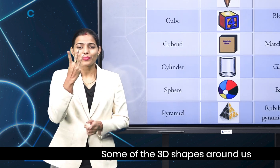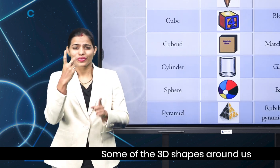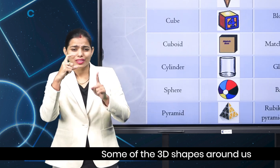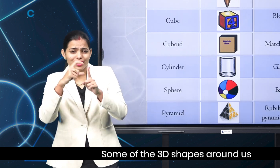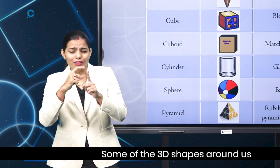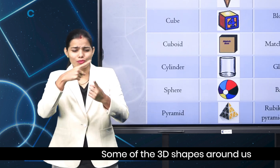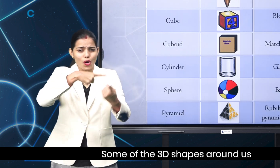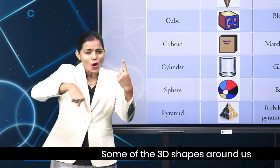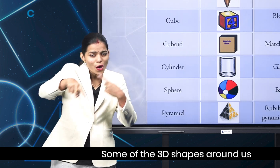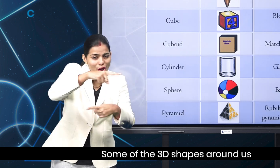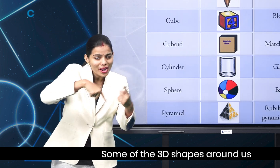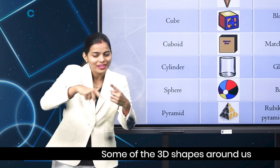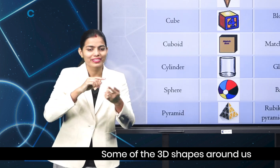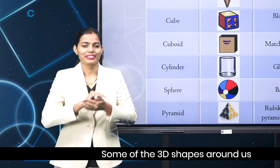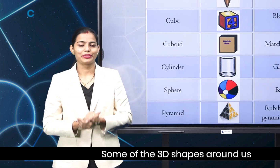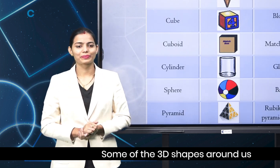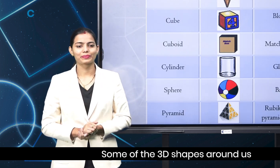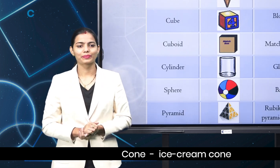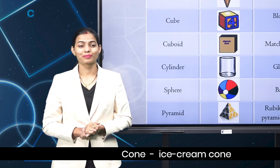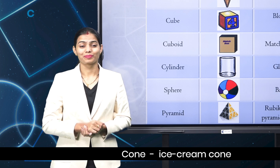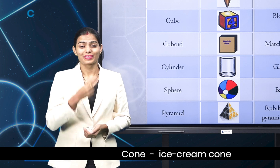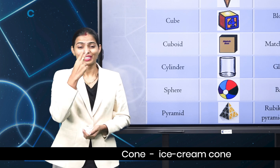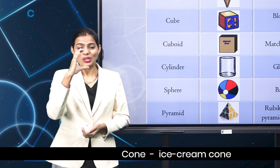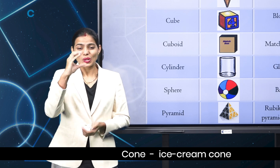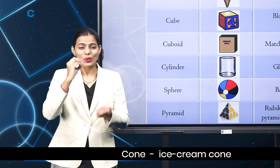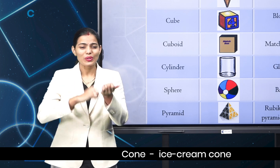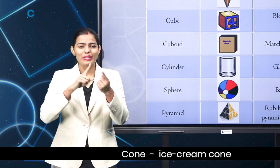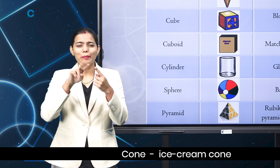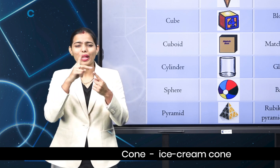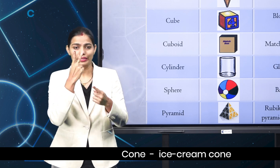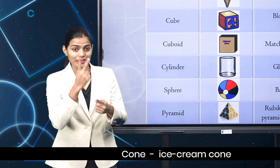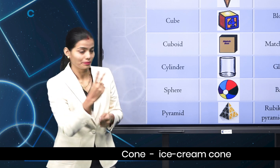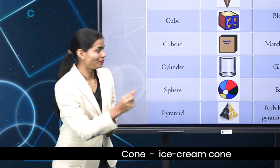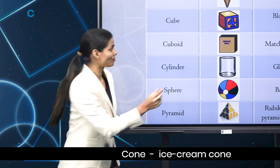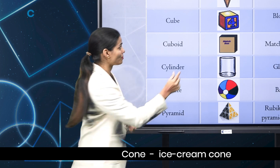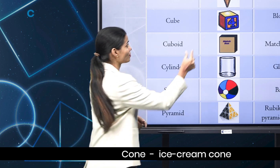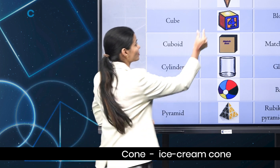3D shapes around us: cone, ice cream cone,